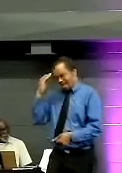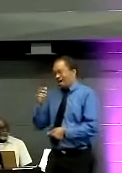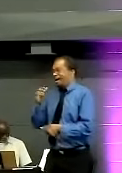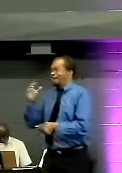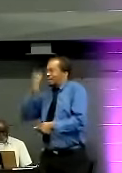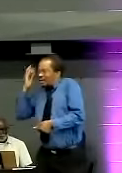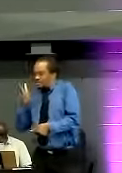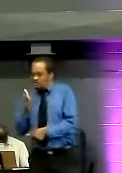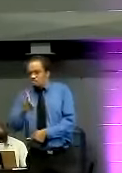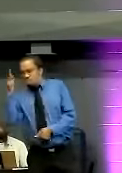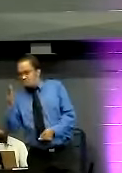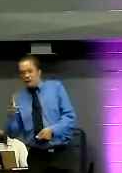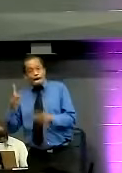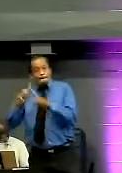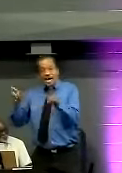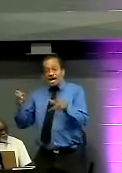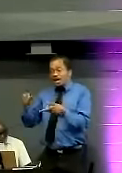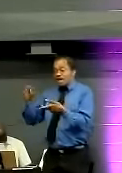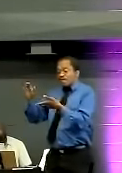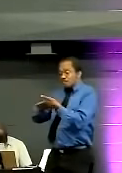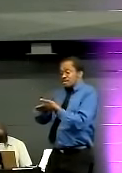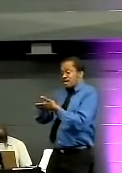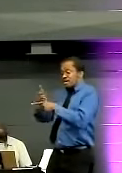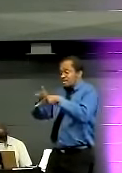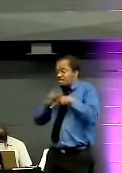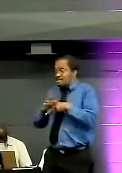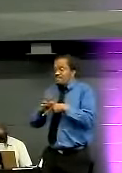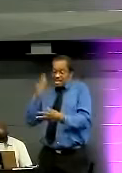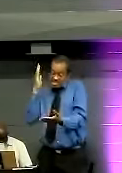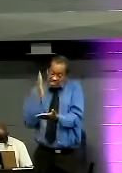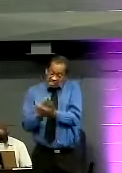but forgiving keeps me from doing those things.